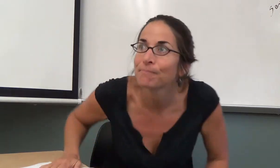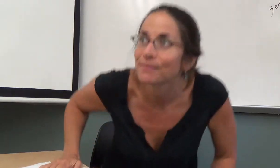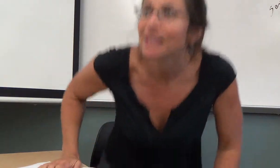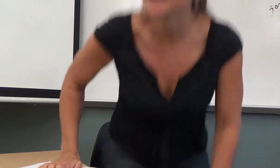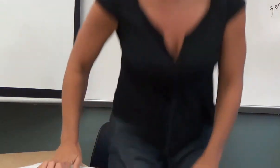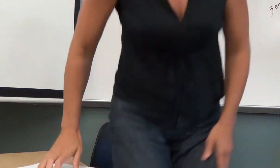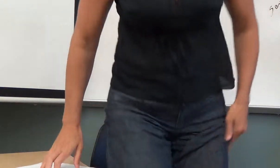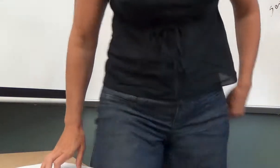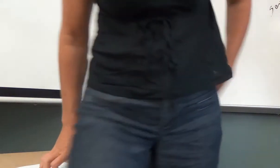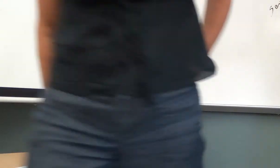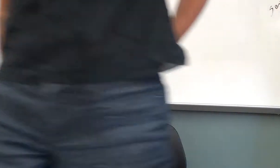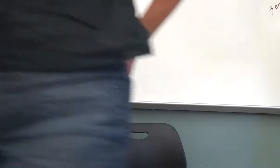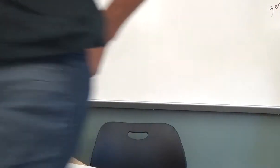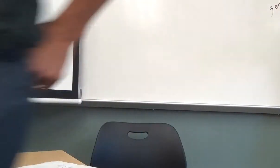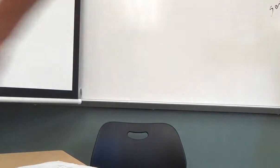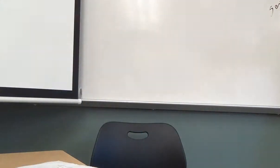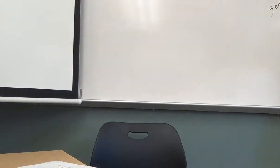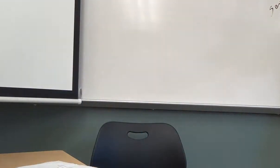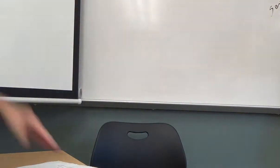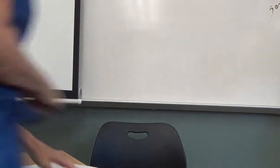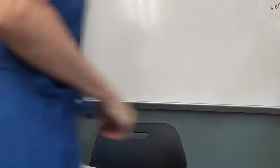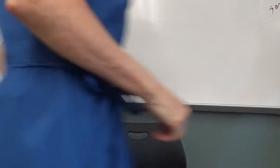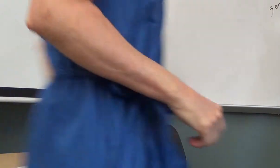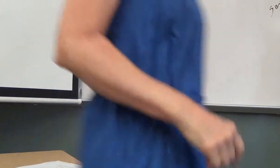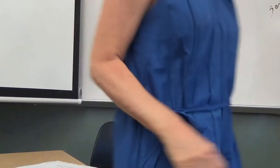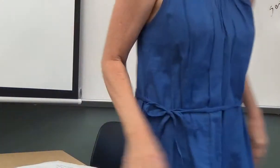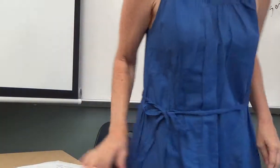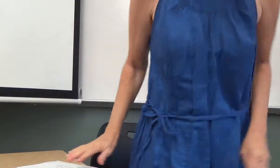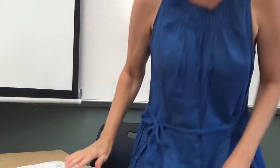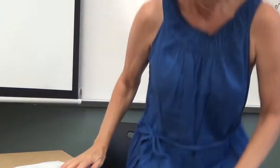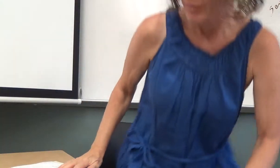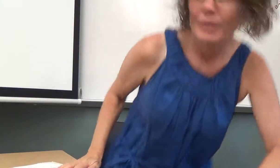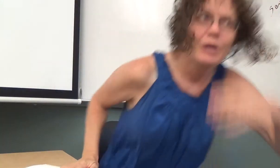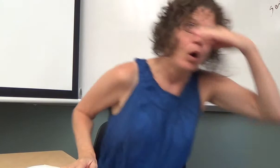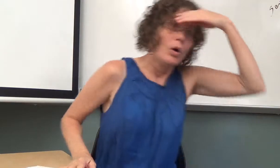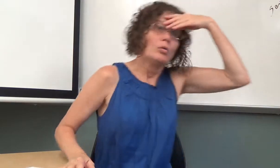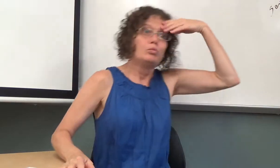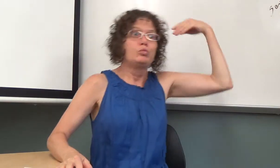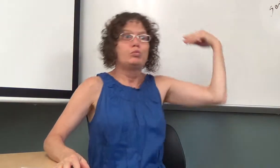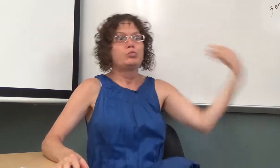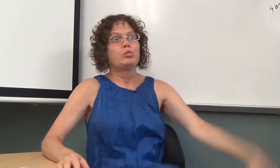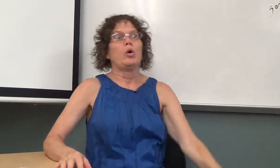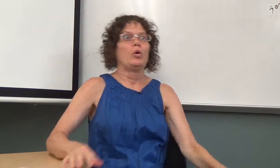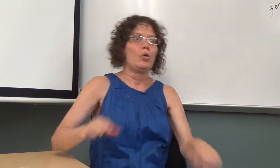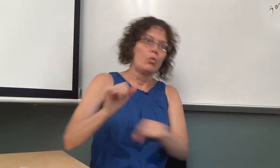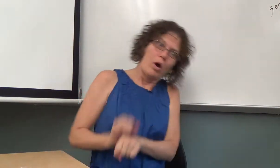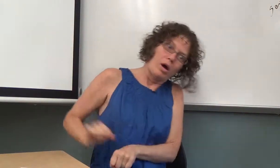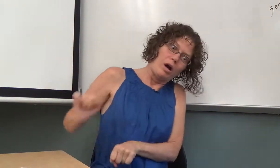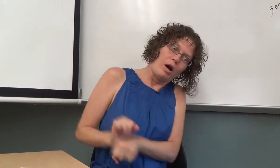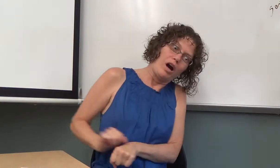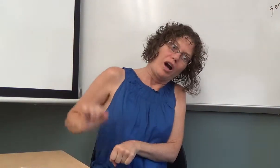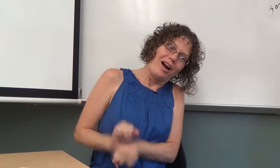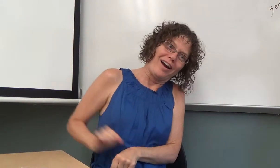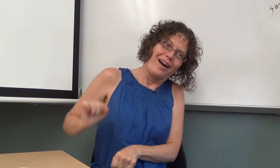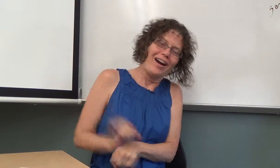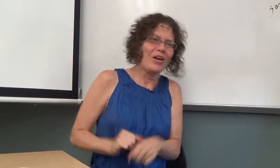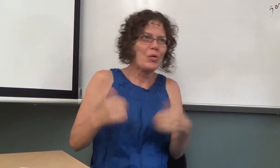sentence. Last sentence. Whew. Guys, this was some work, man. You guys put your effort in today. Help me out with this last